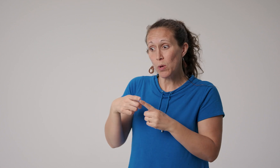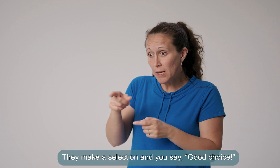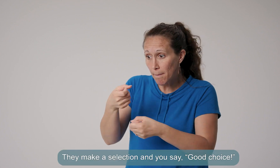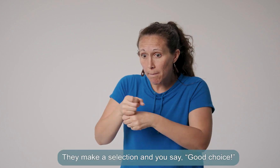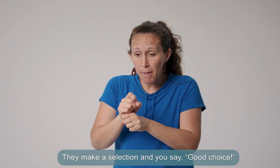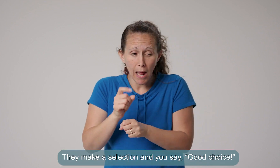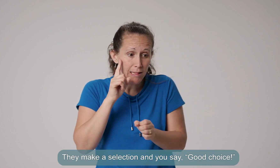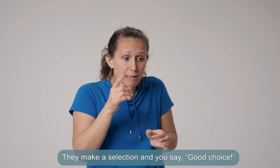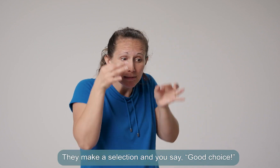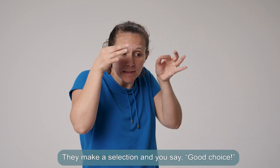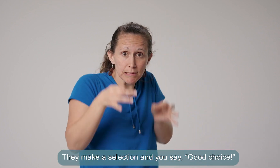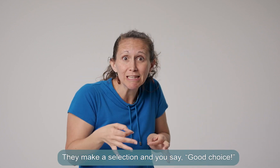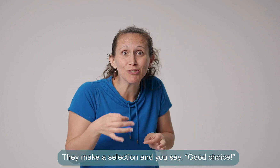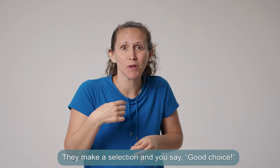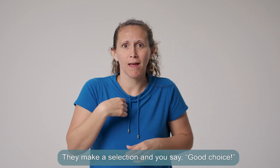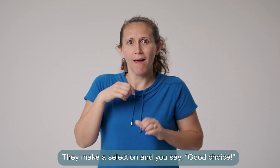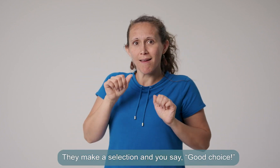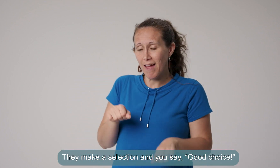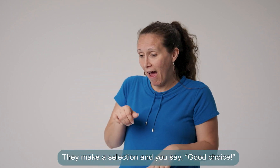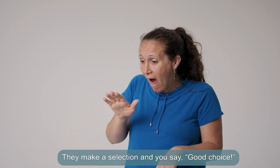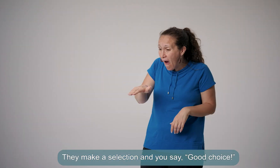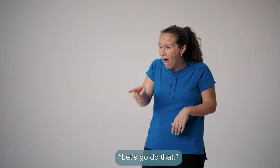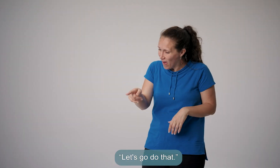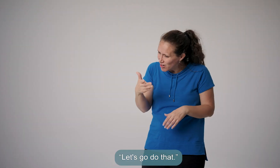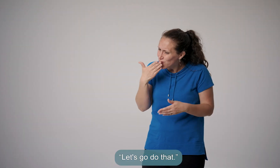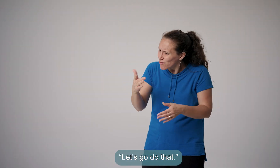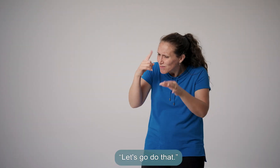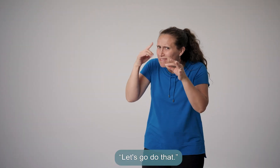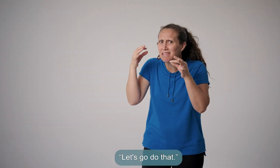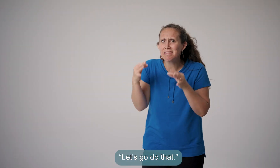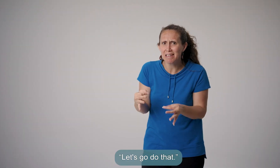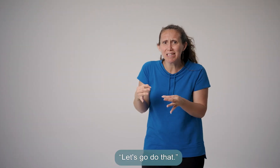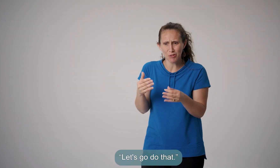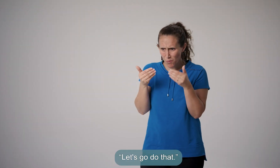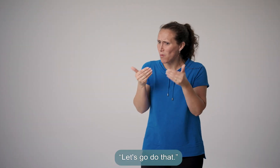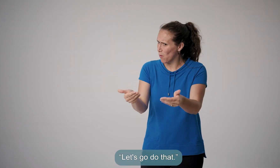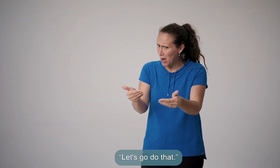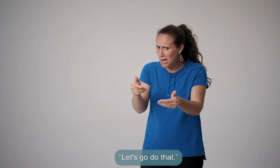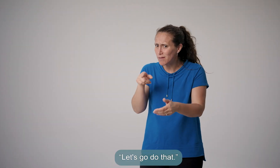They make a selection and you say, "Good choice, let's go do that."